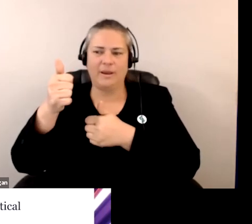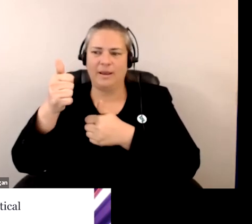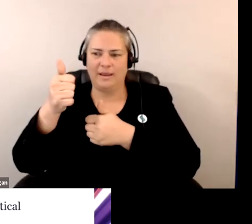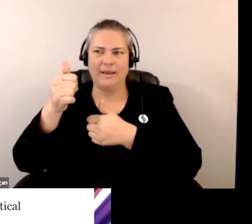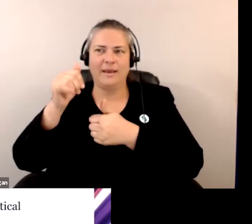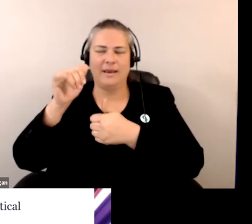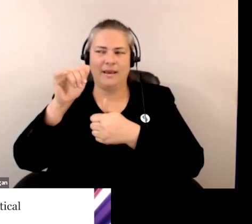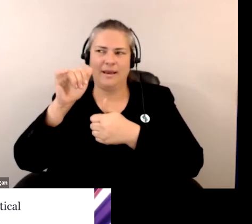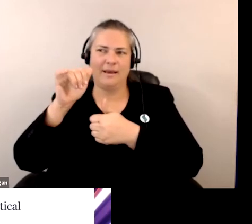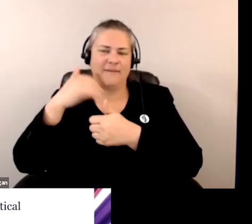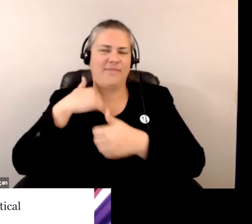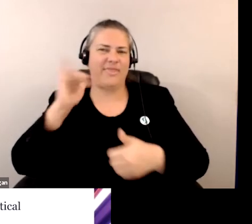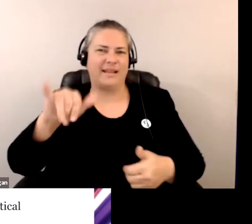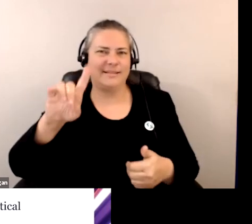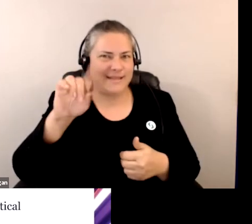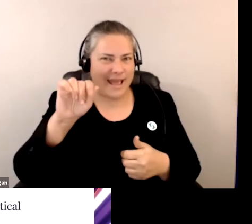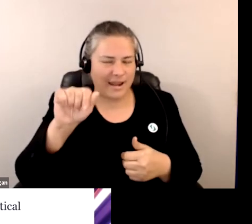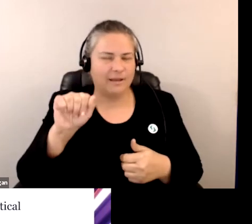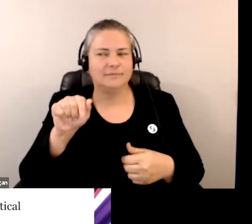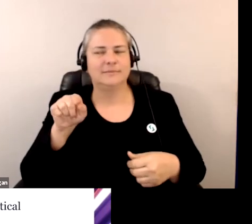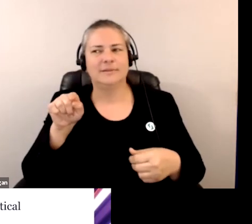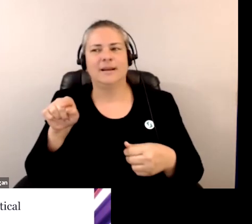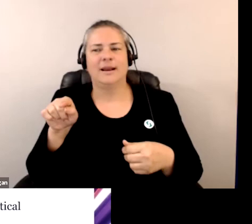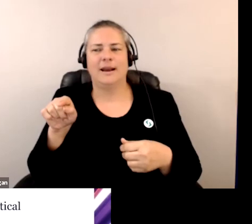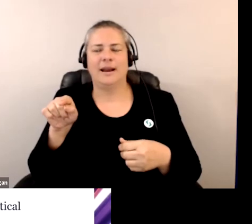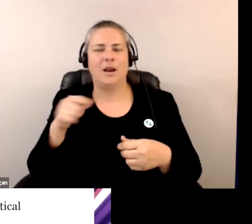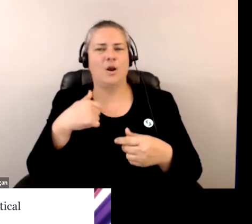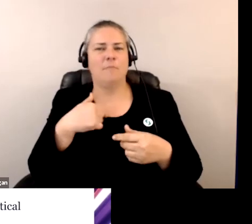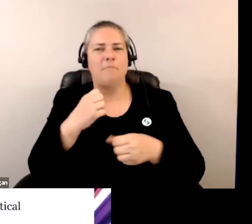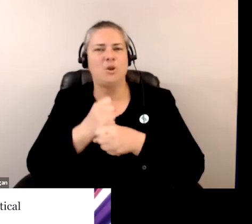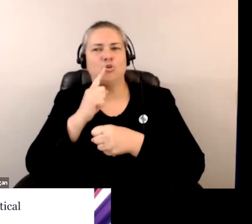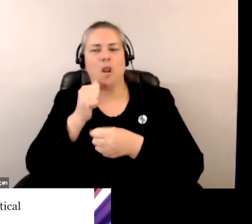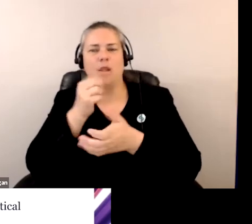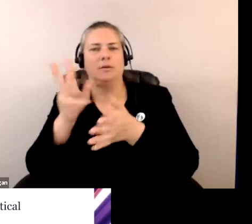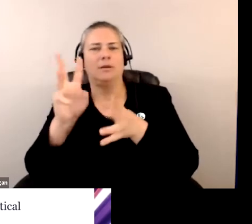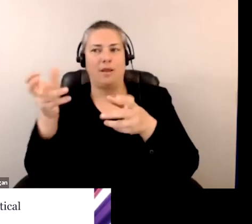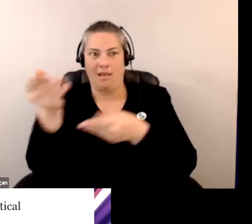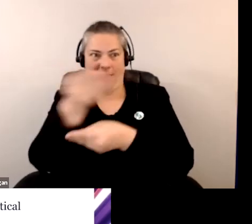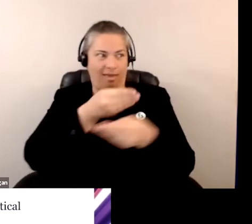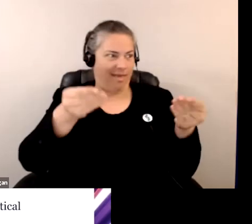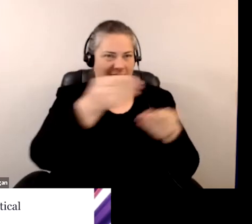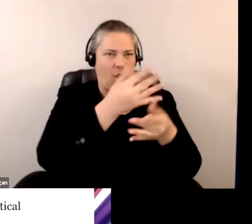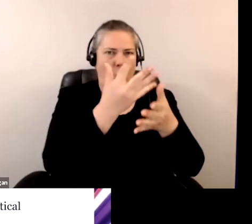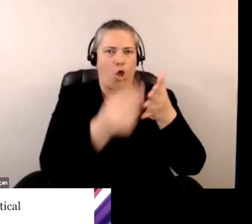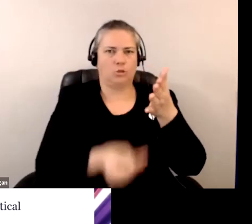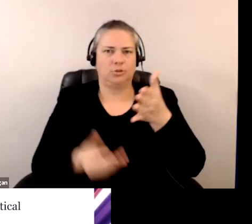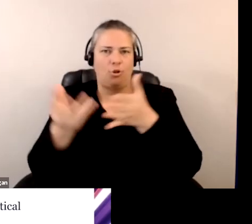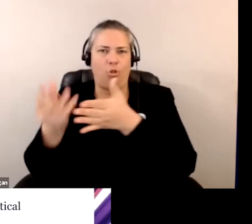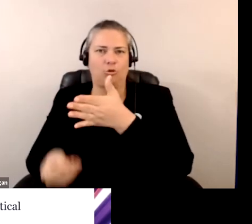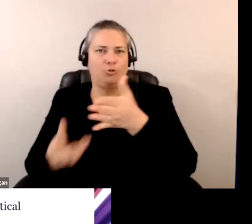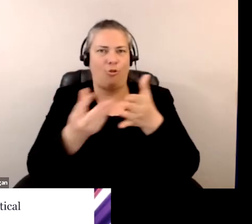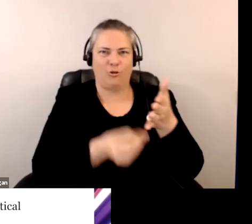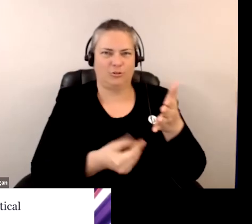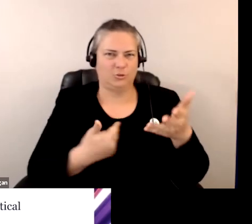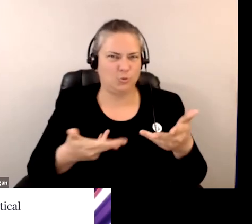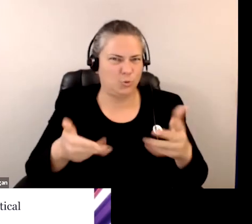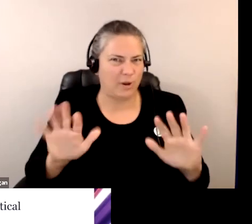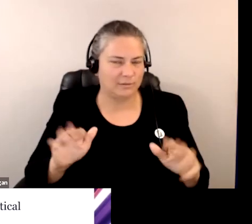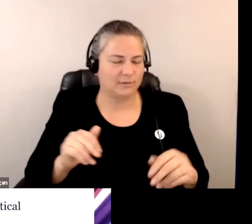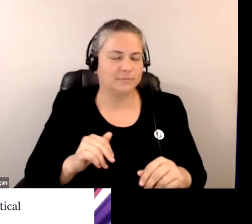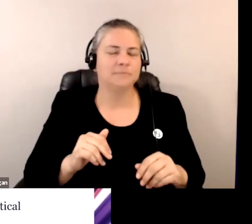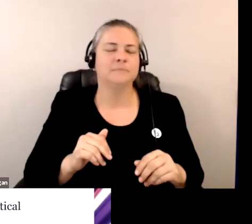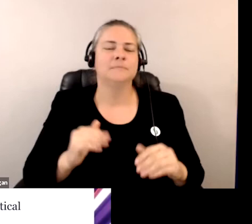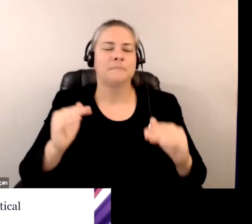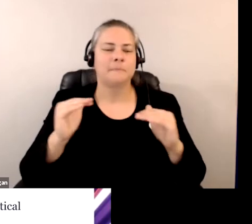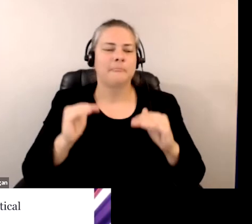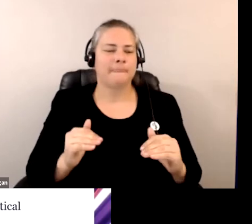and more, making sure that that doesn't get lost in the shuffle. And the last thing I'll say on this slide is that facilitating cross-state